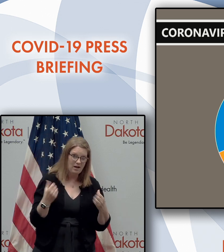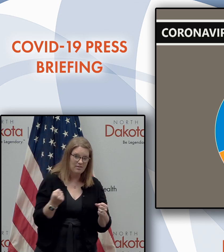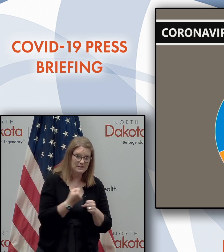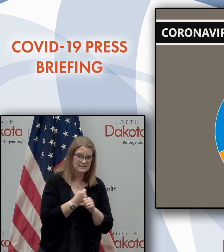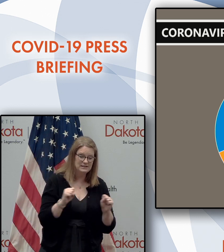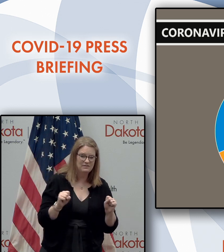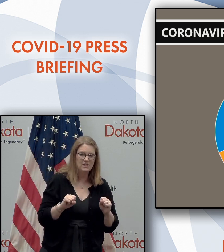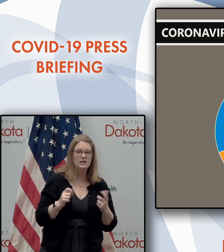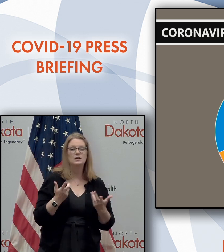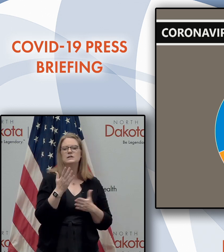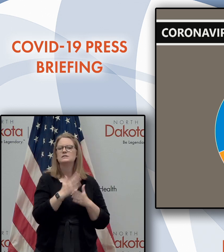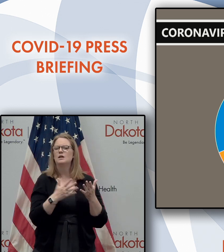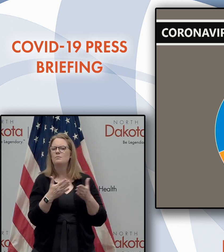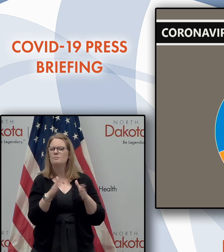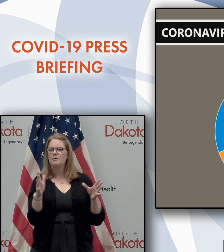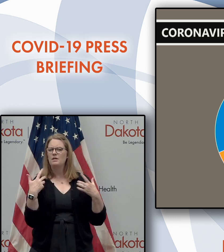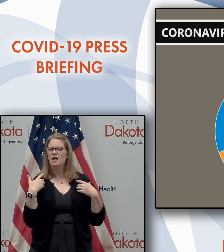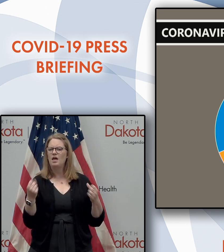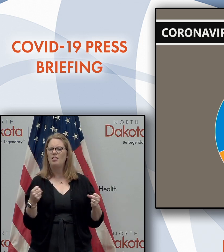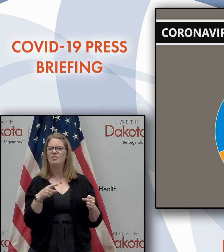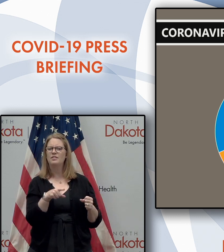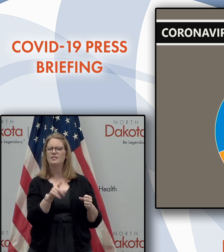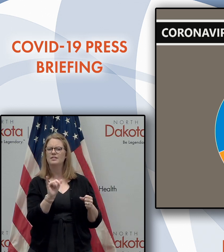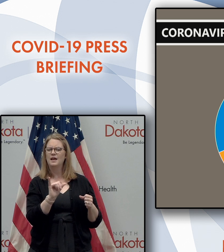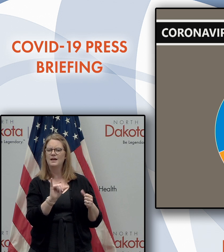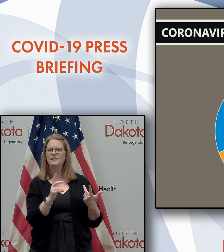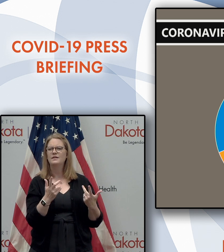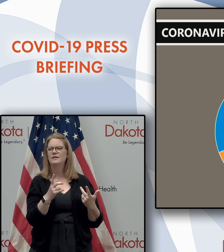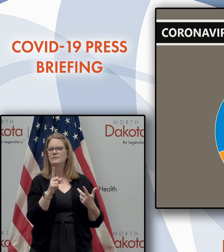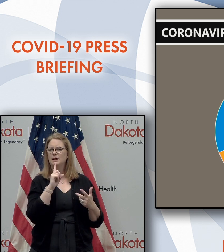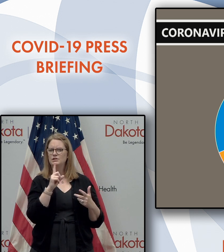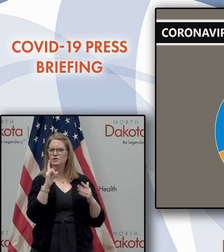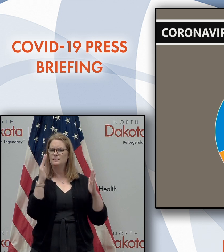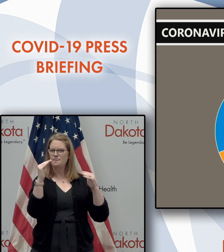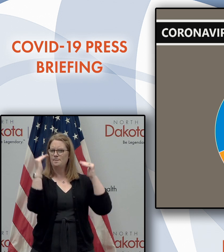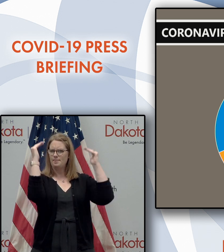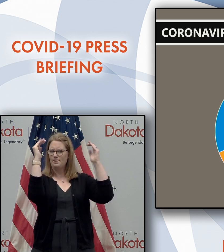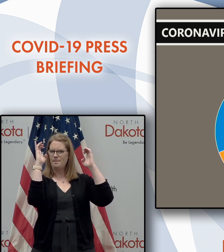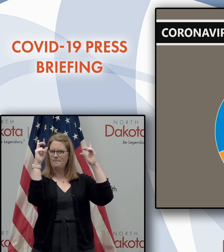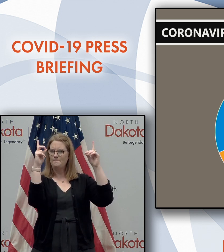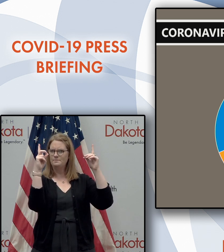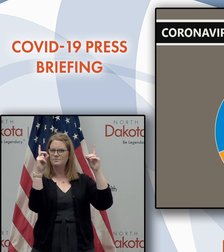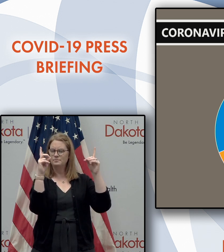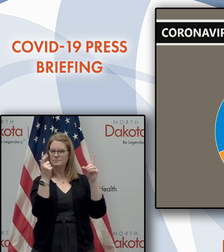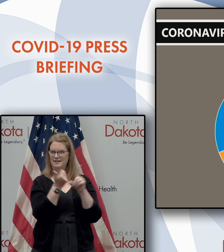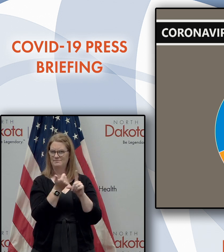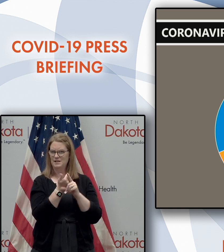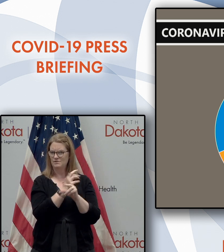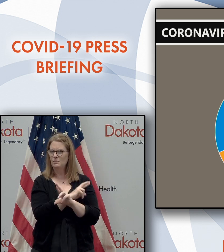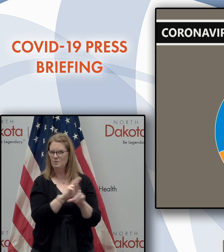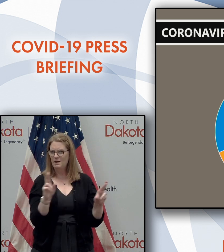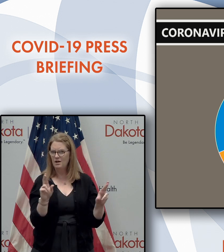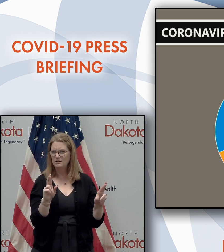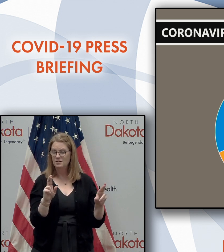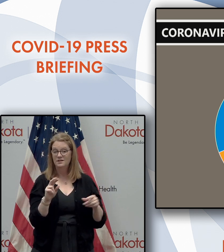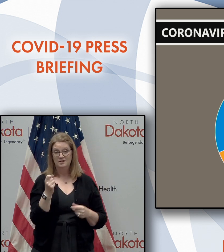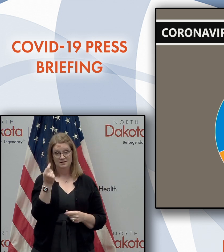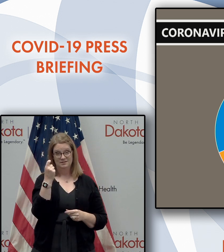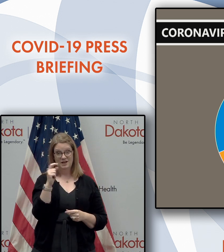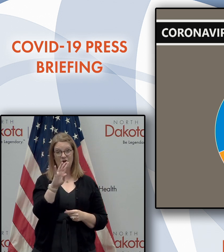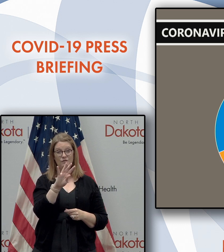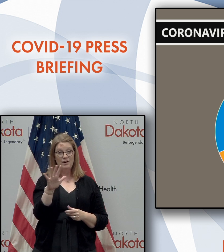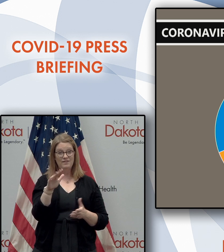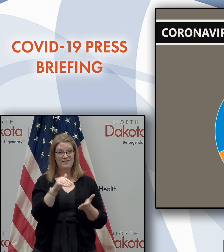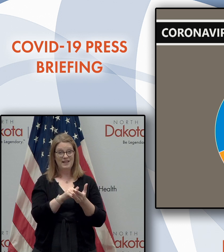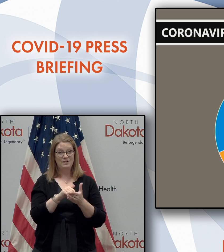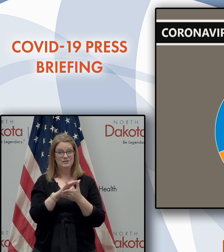of that public health includes dollars that went towards making sure higher education is prepared for the 45,000 students to